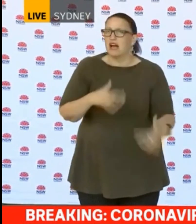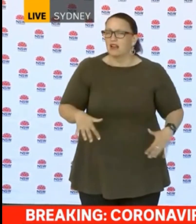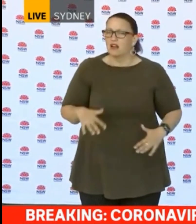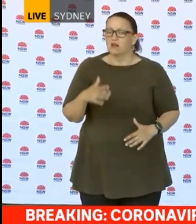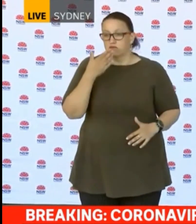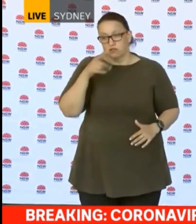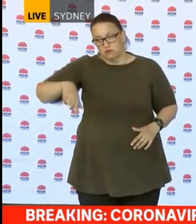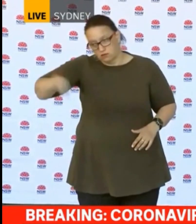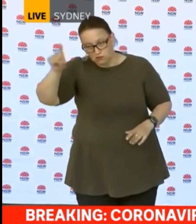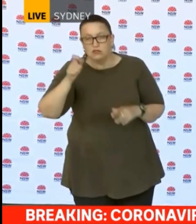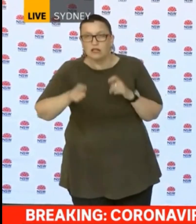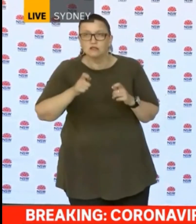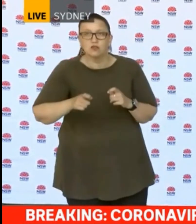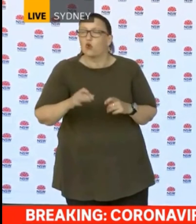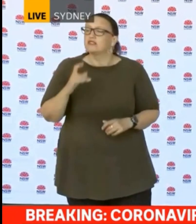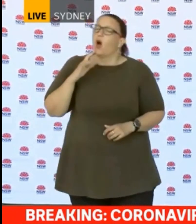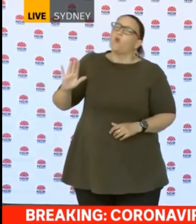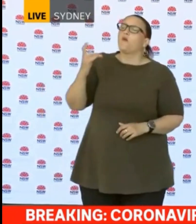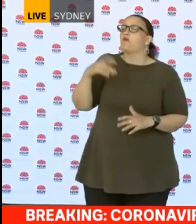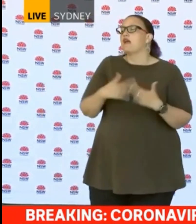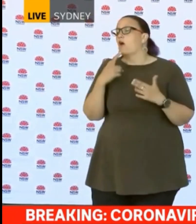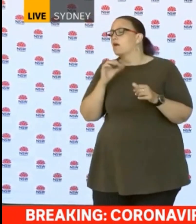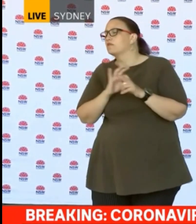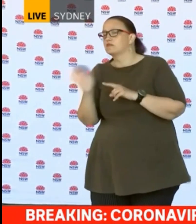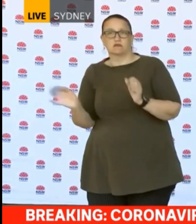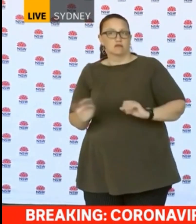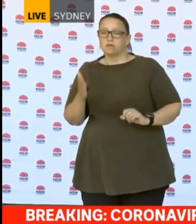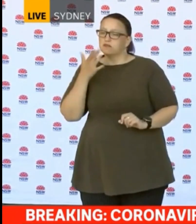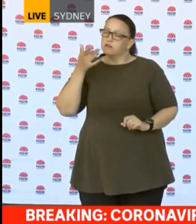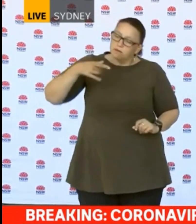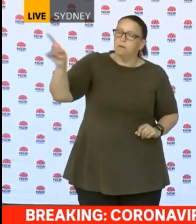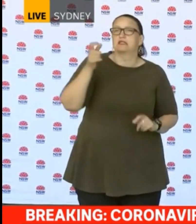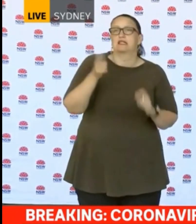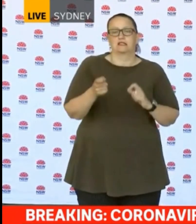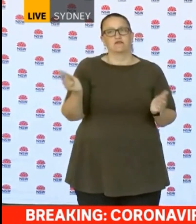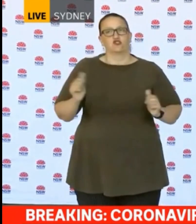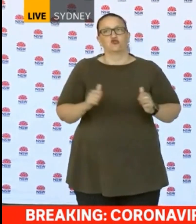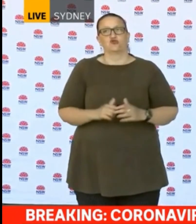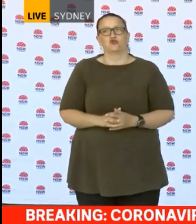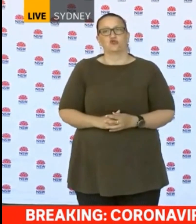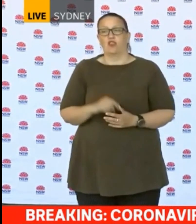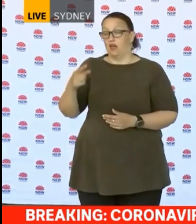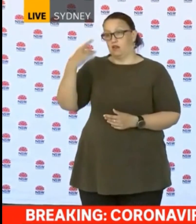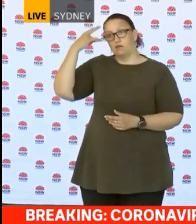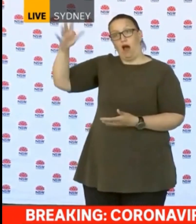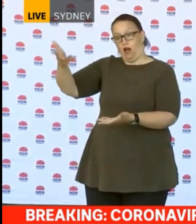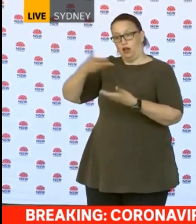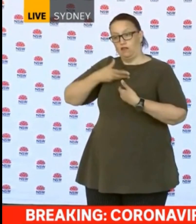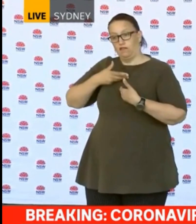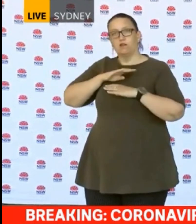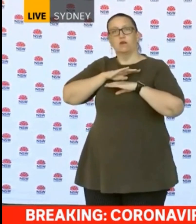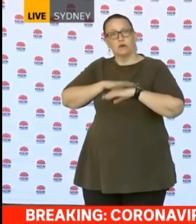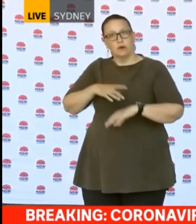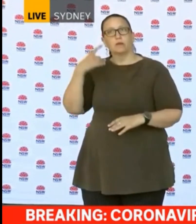say, oh, I'll just wait another day, or I'll take some Panadol and it might get better. Please go and get tested. That assurance that